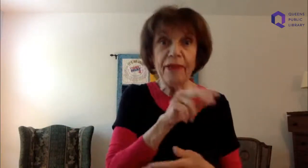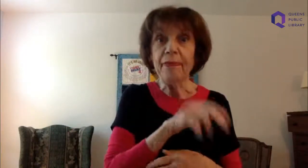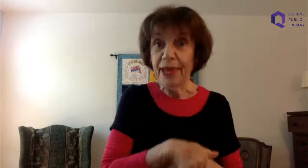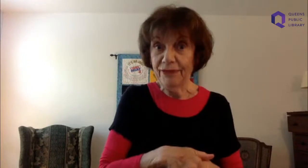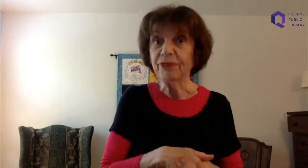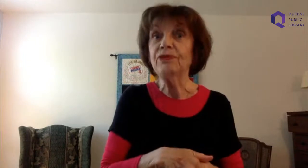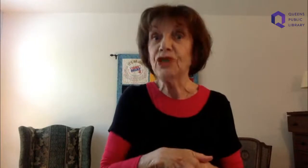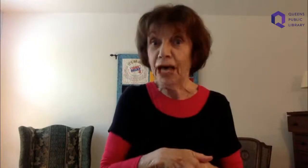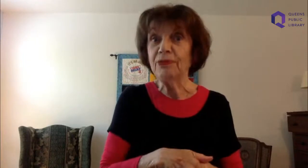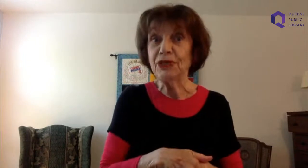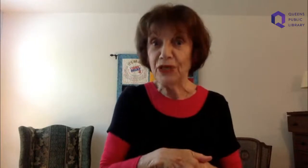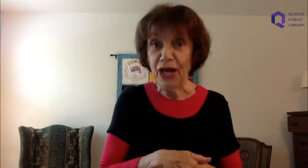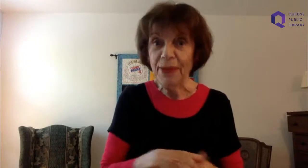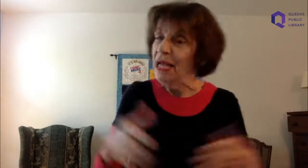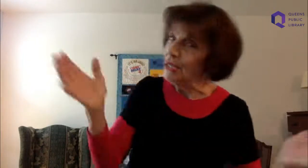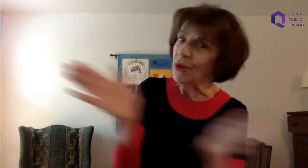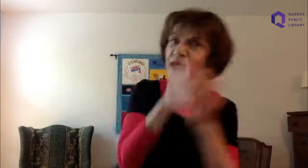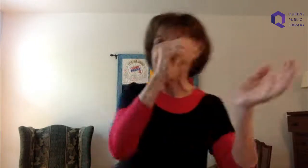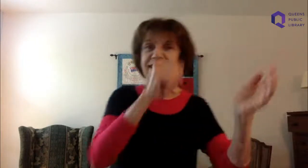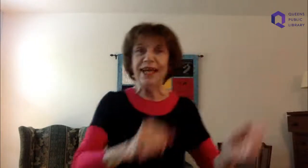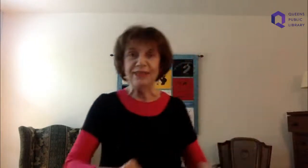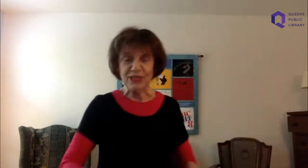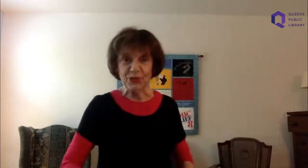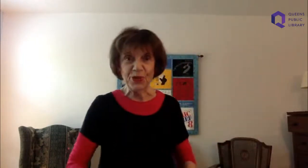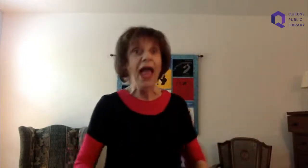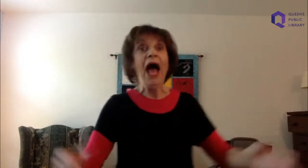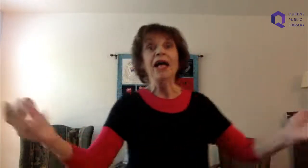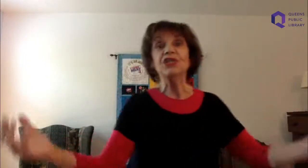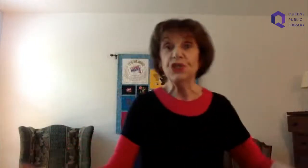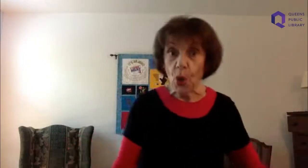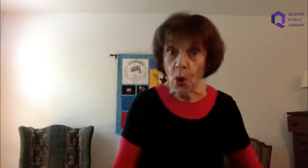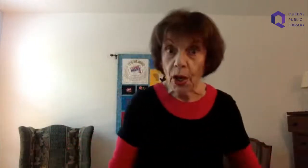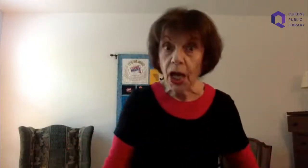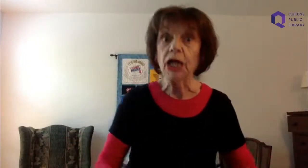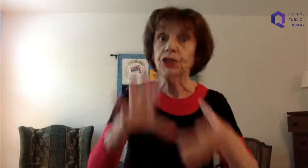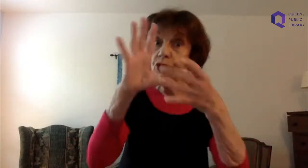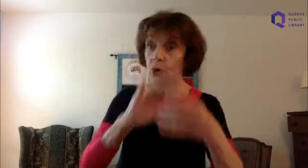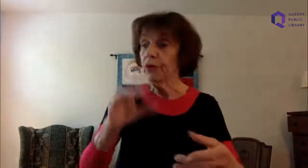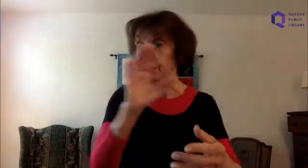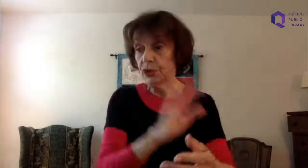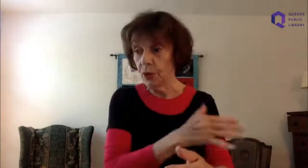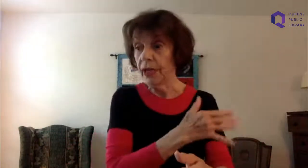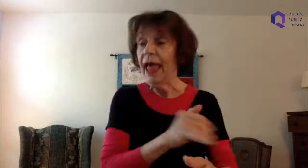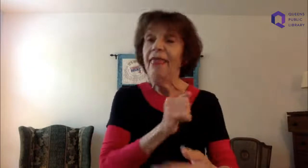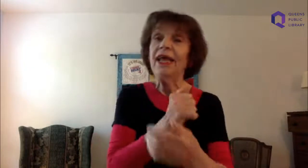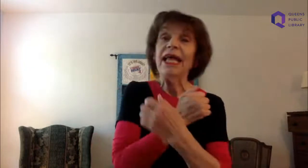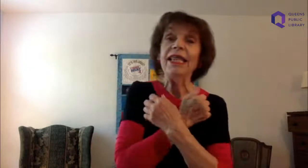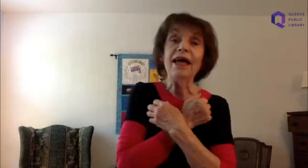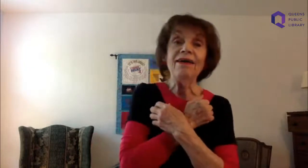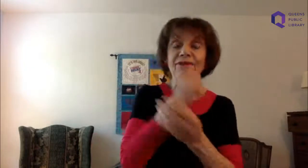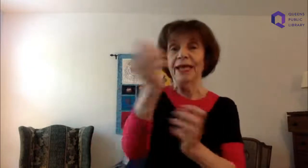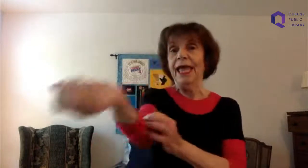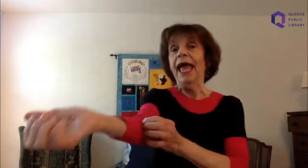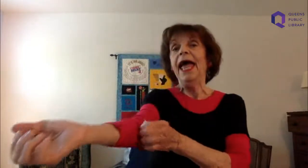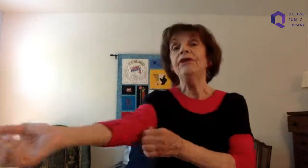on the bed from time to time. So that's another story song, a story song that I love. And you